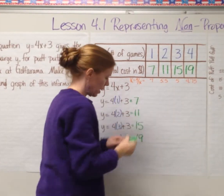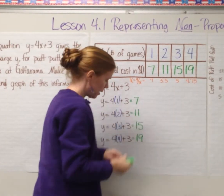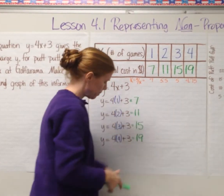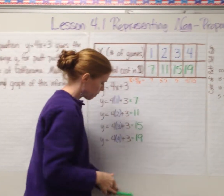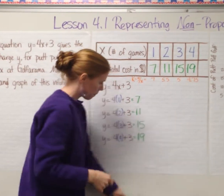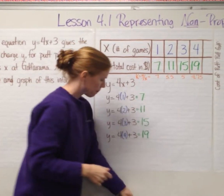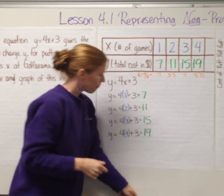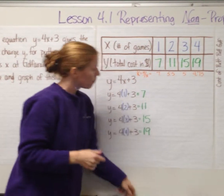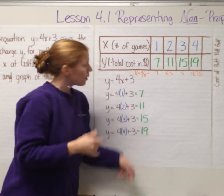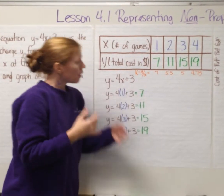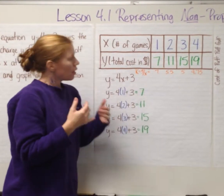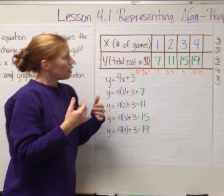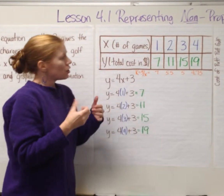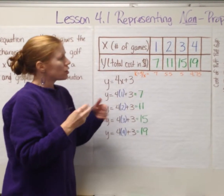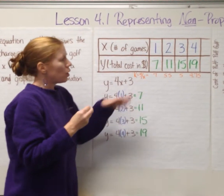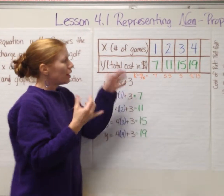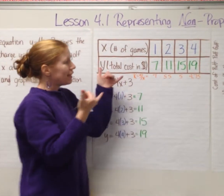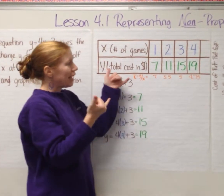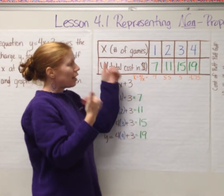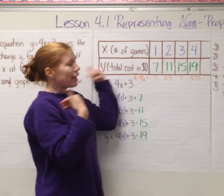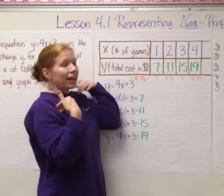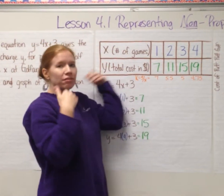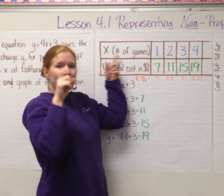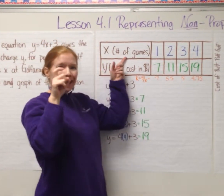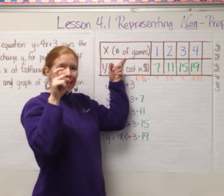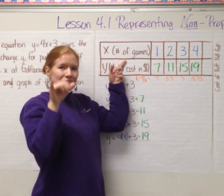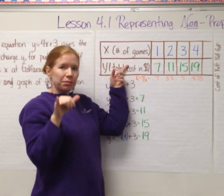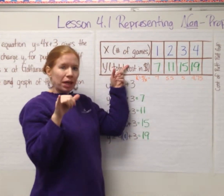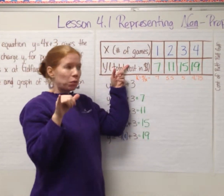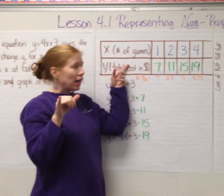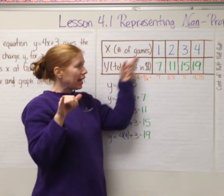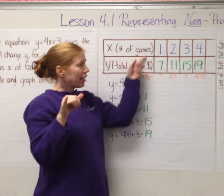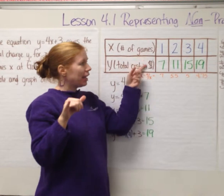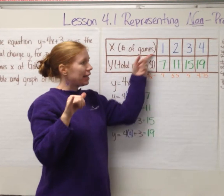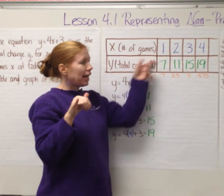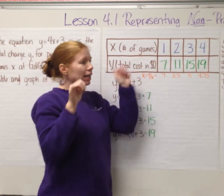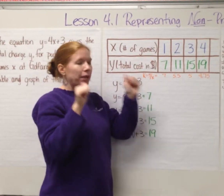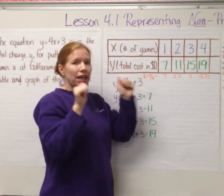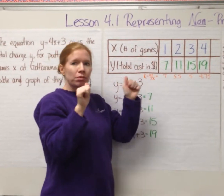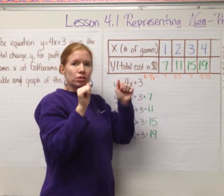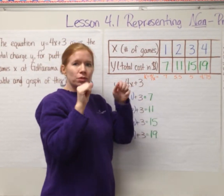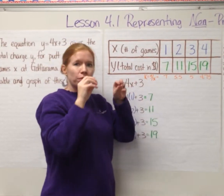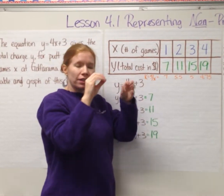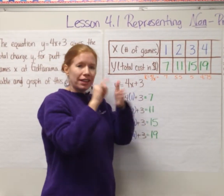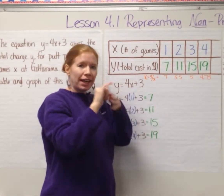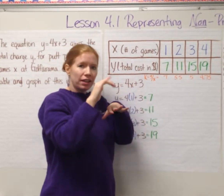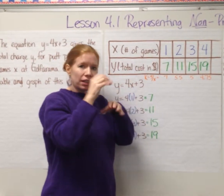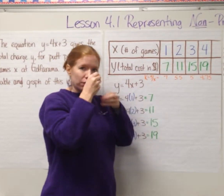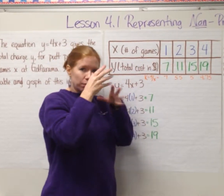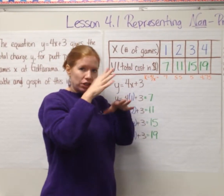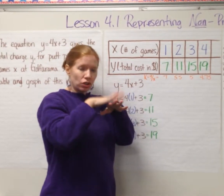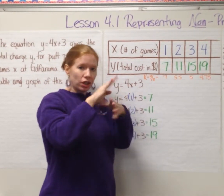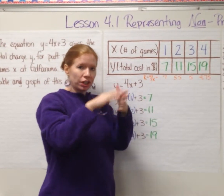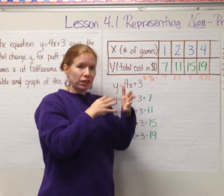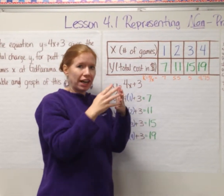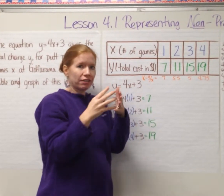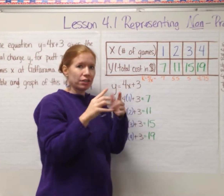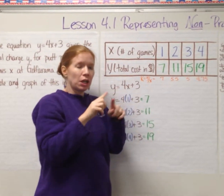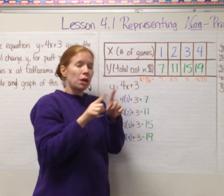Okay, so now I have my X and my Y, and I am able to put that information on a graph.